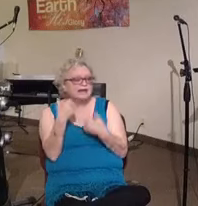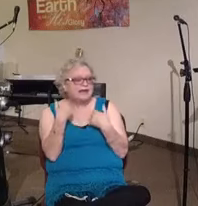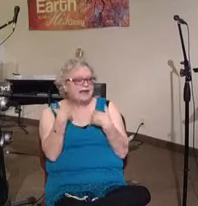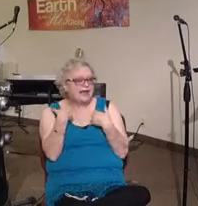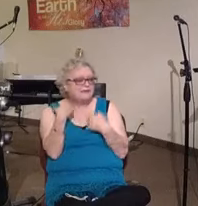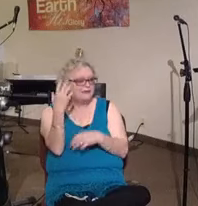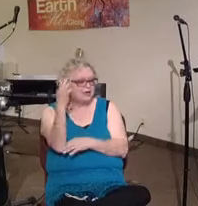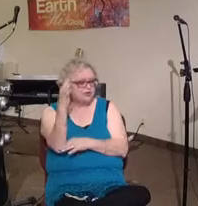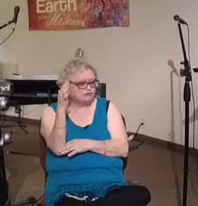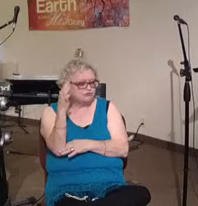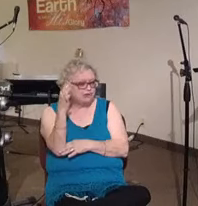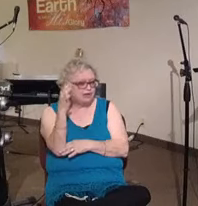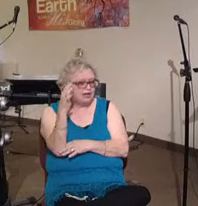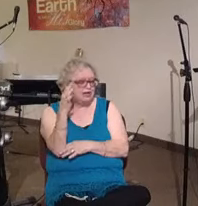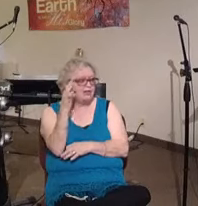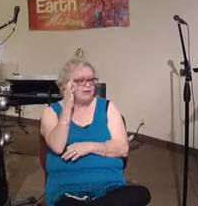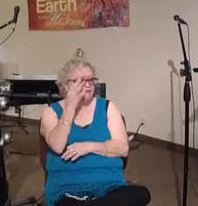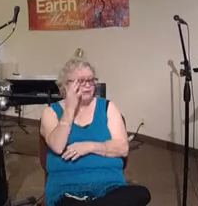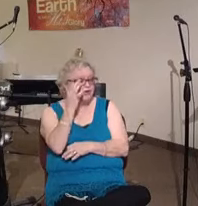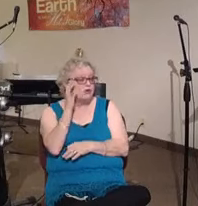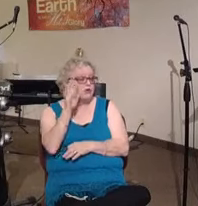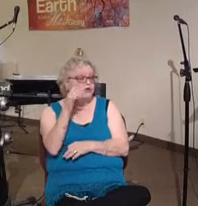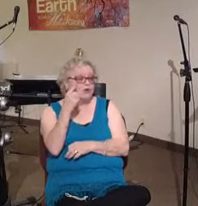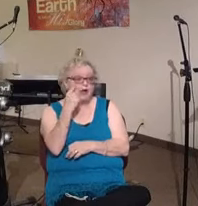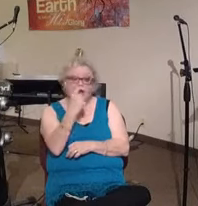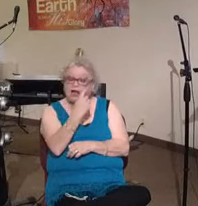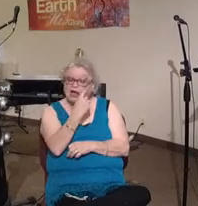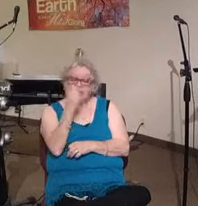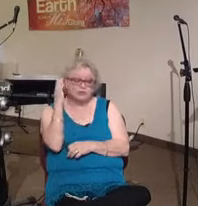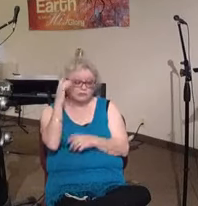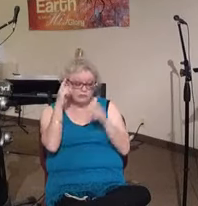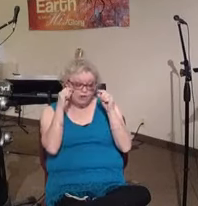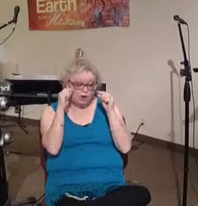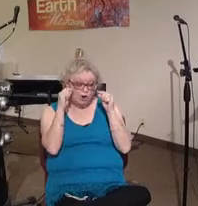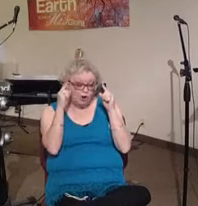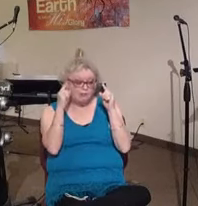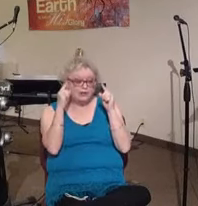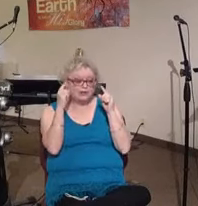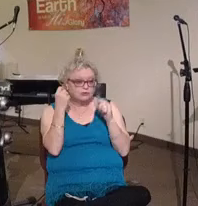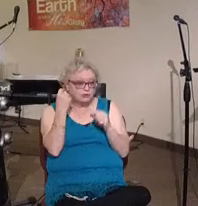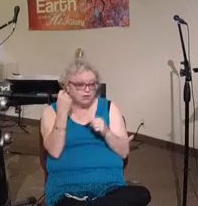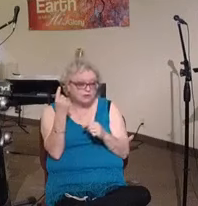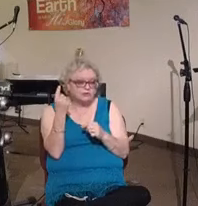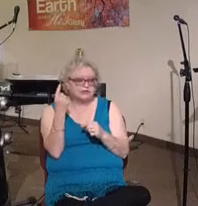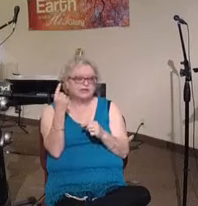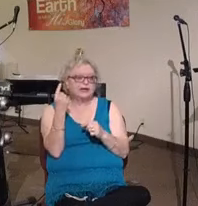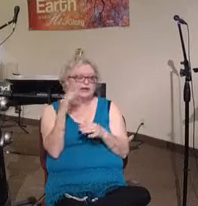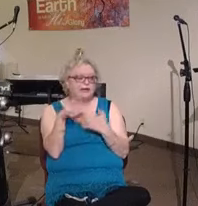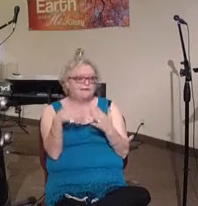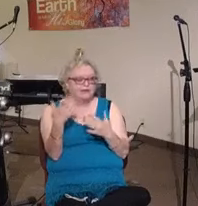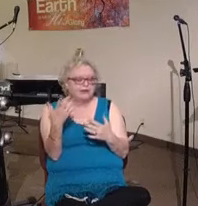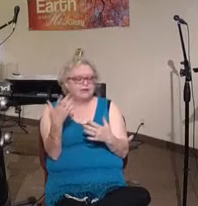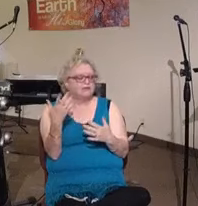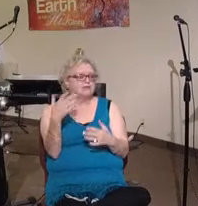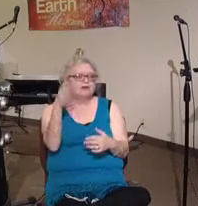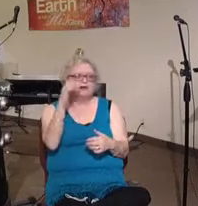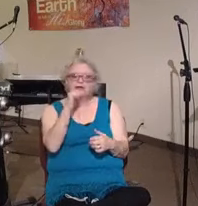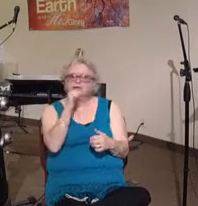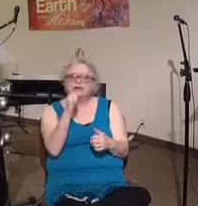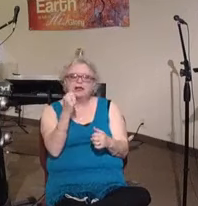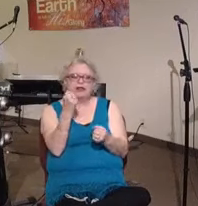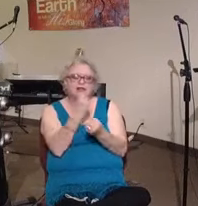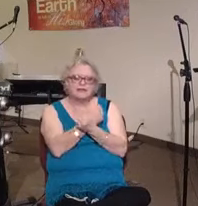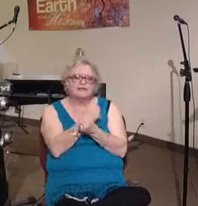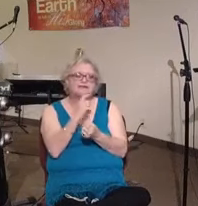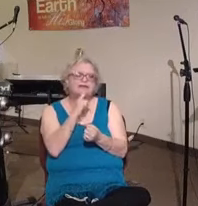because once you eat of that, your eyes are going to be opened. So God's not loving. He's